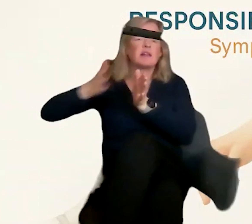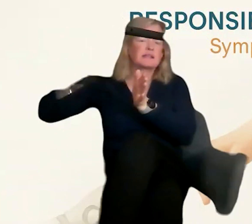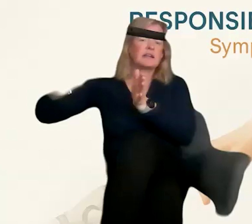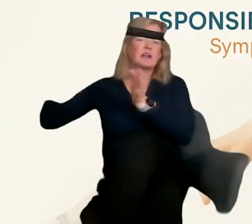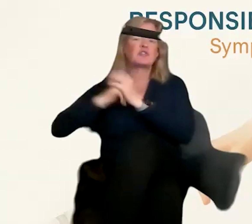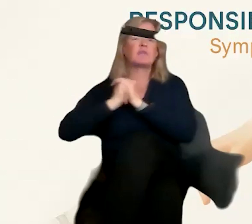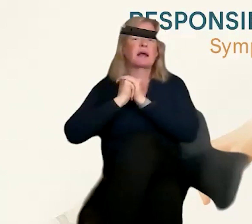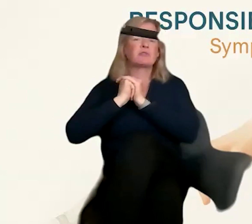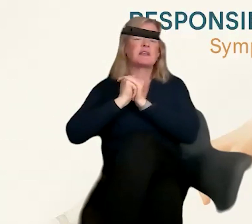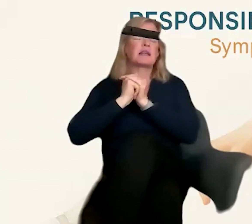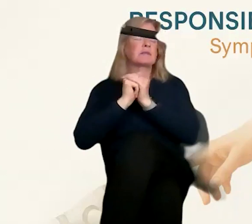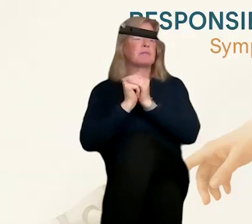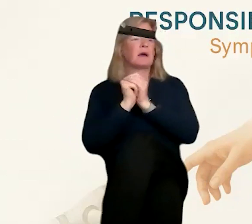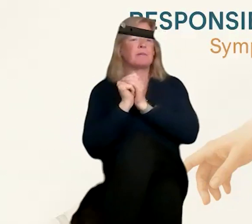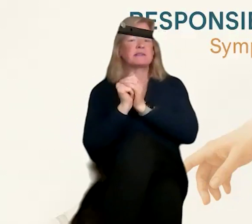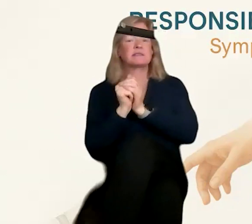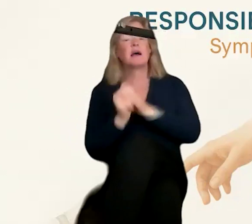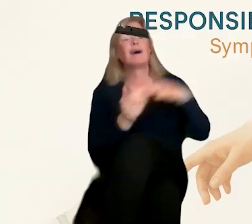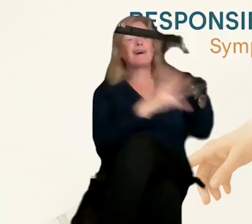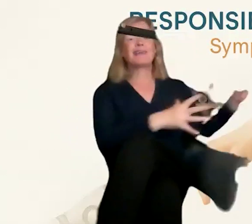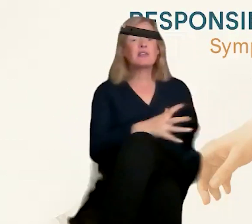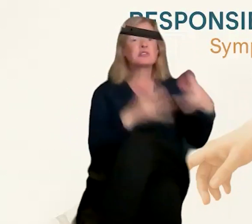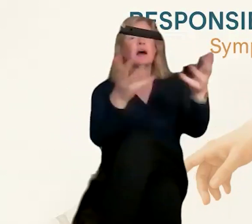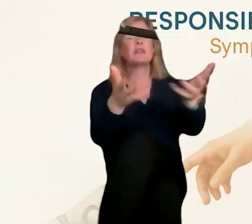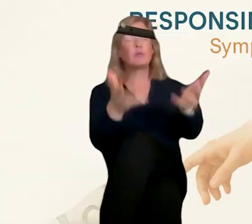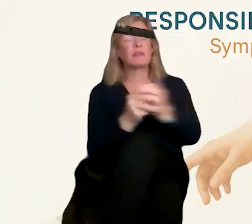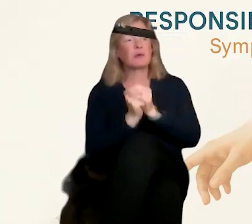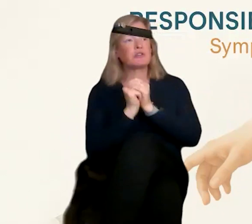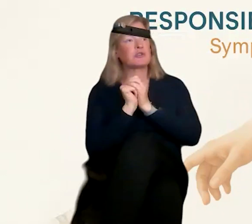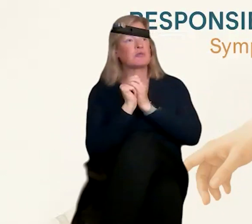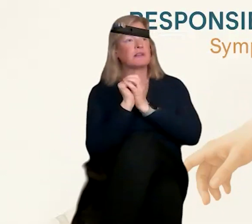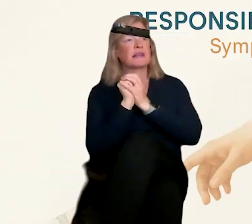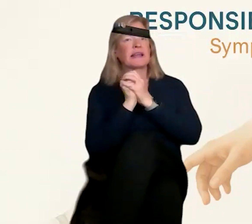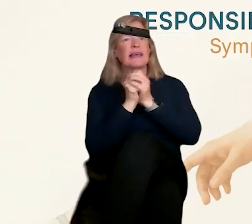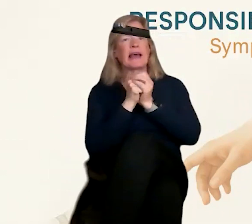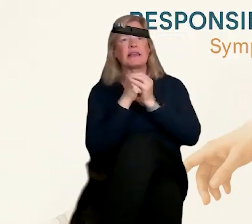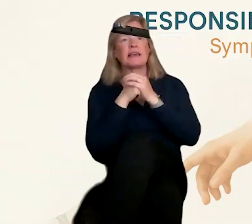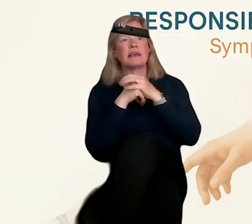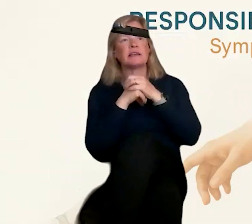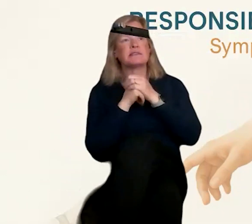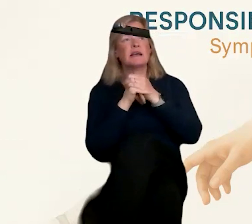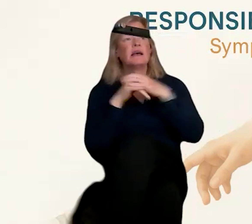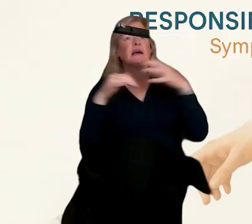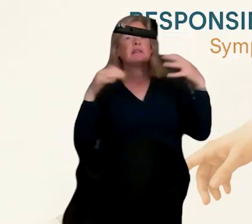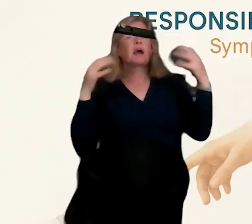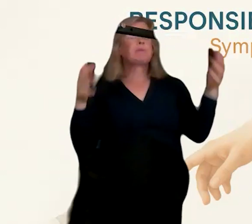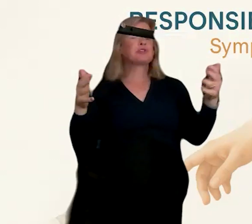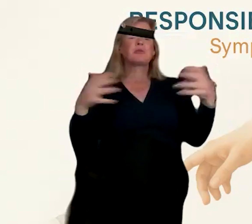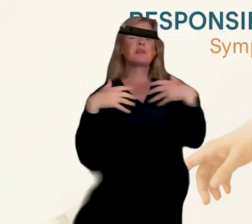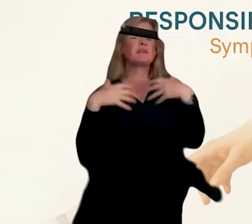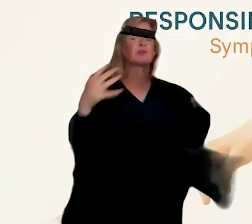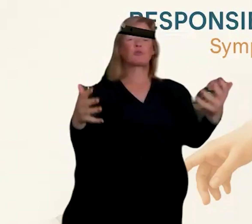continuous data collected on a sort of microgenetic basis. On the other side, I think what you're really getting at is